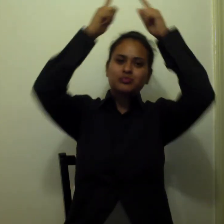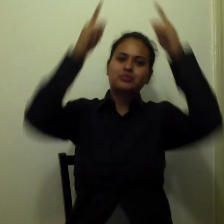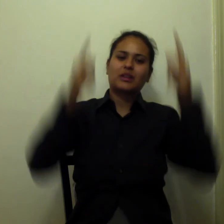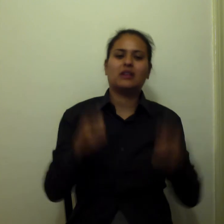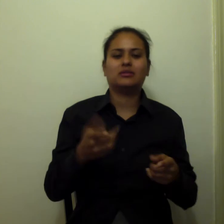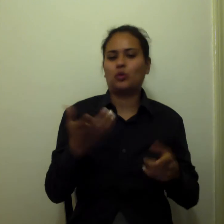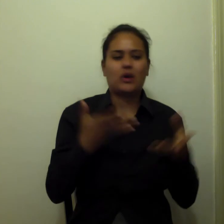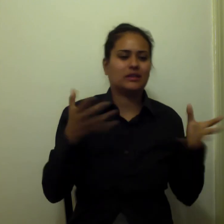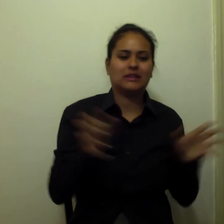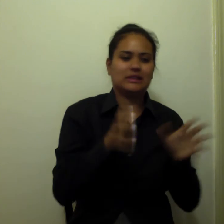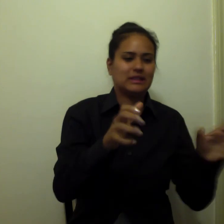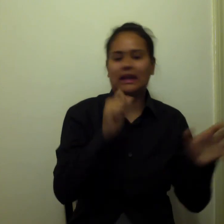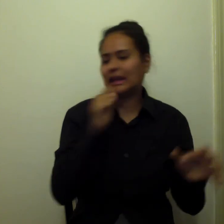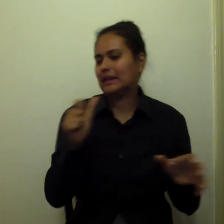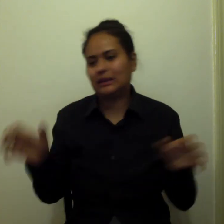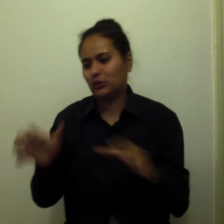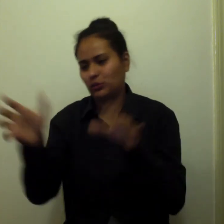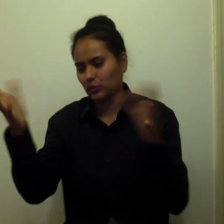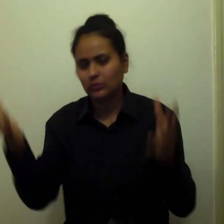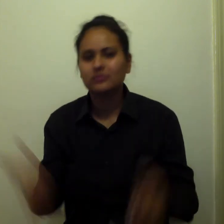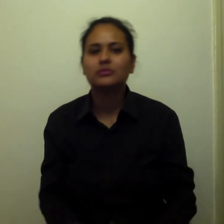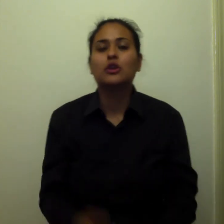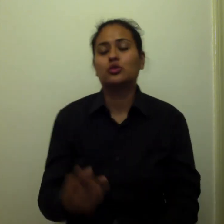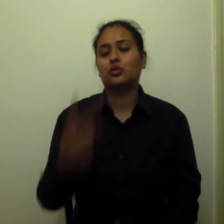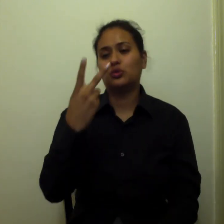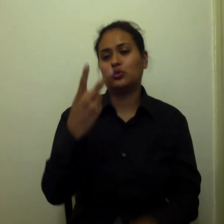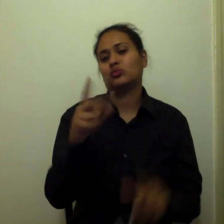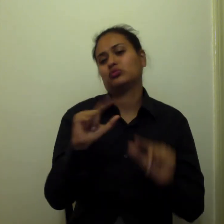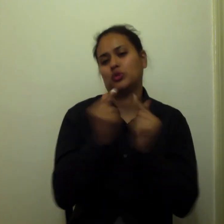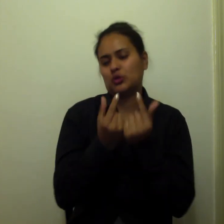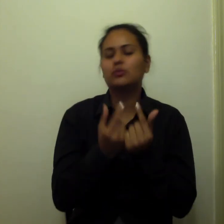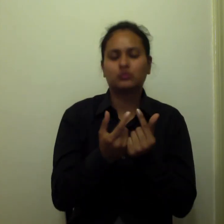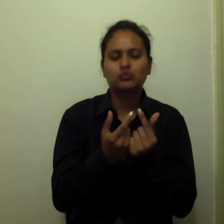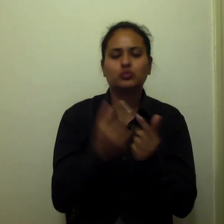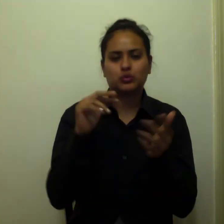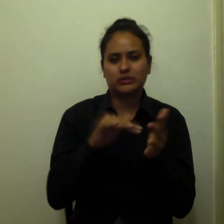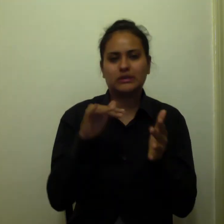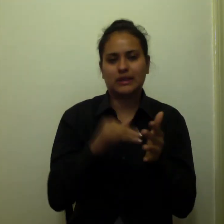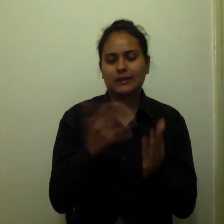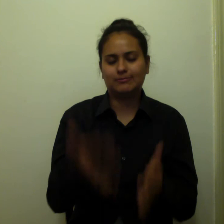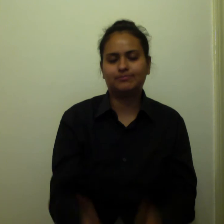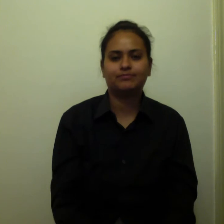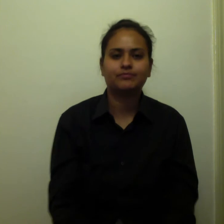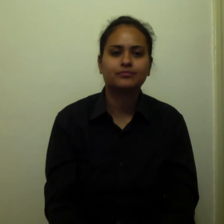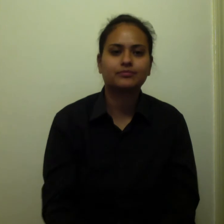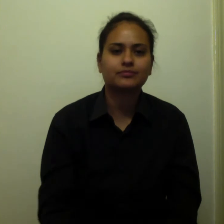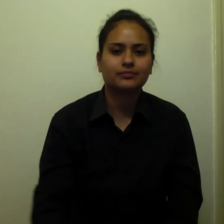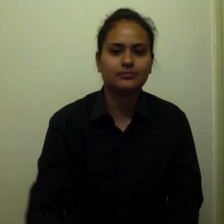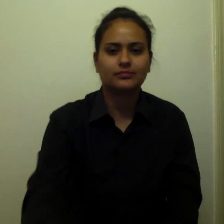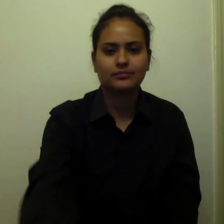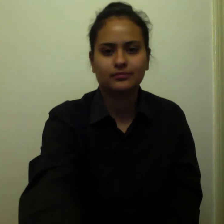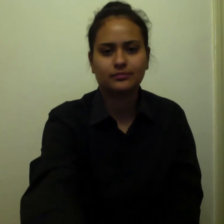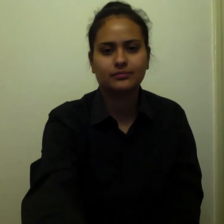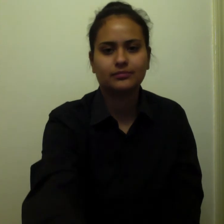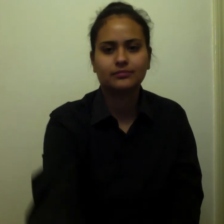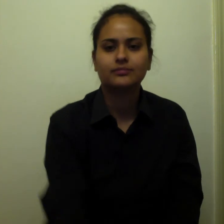on there. So two groups there we'll look at. Then, kind of after that period, we're moving now into the